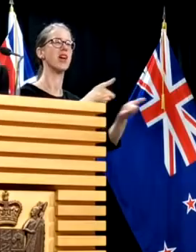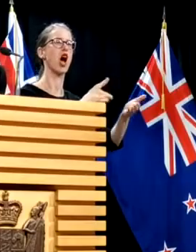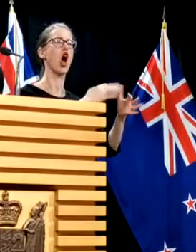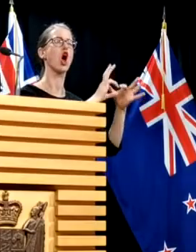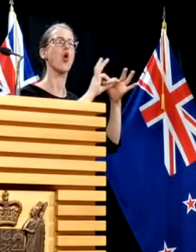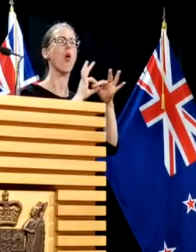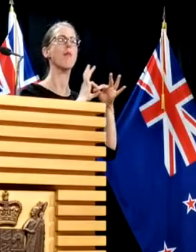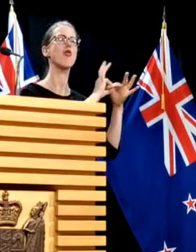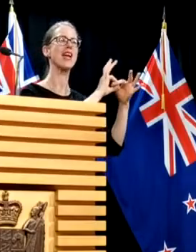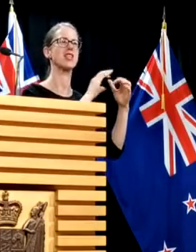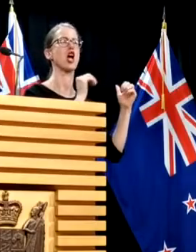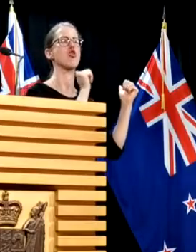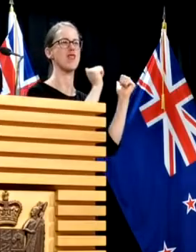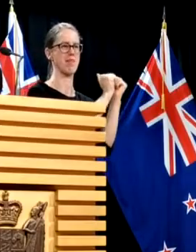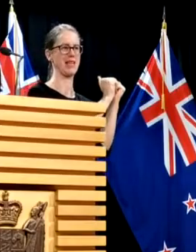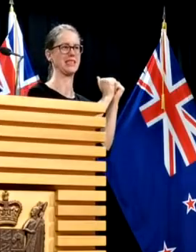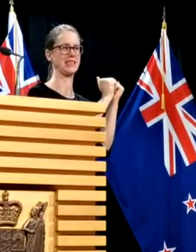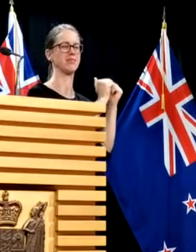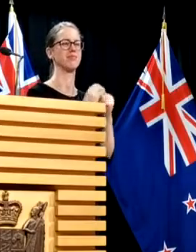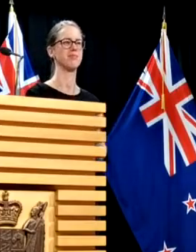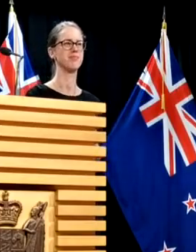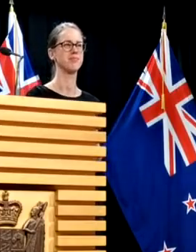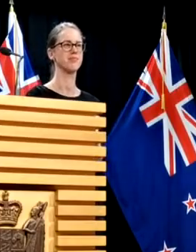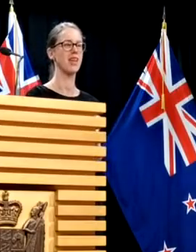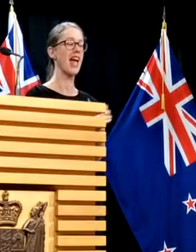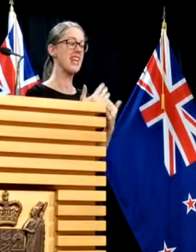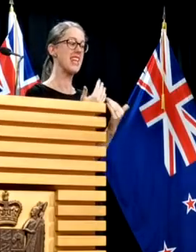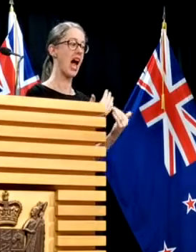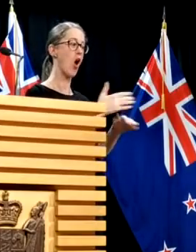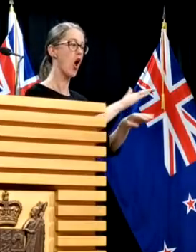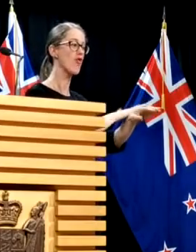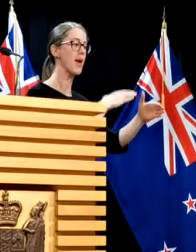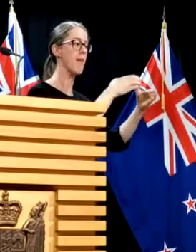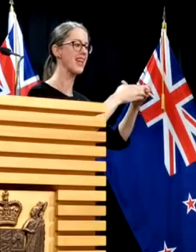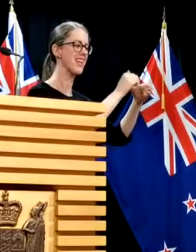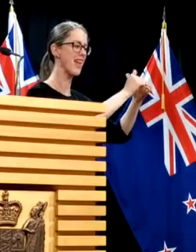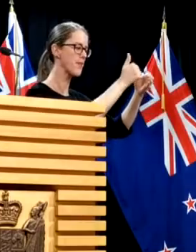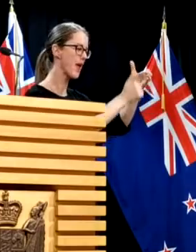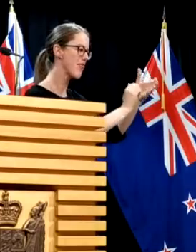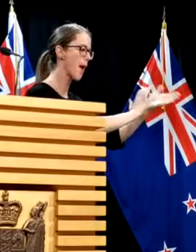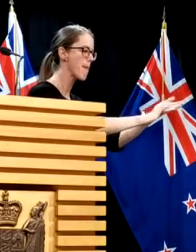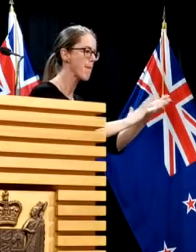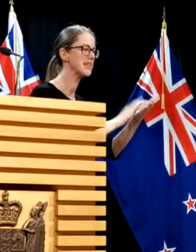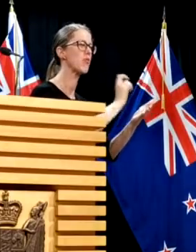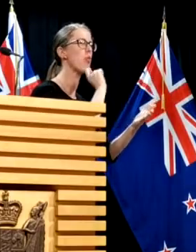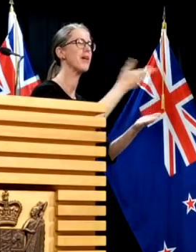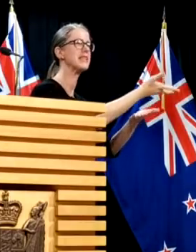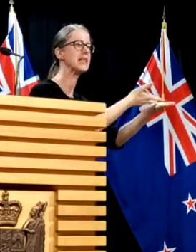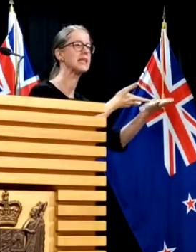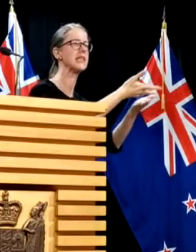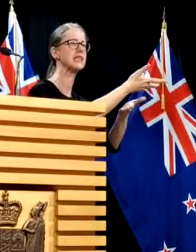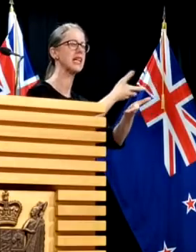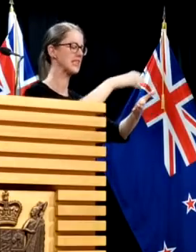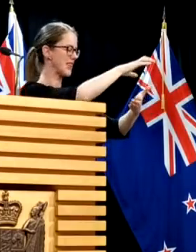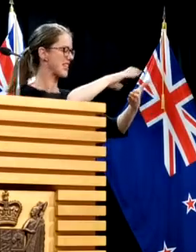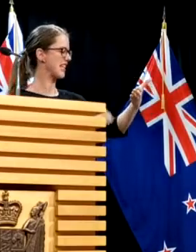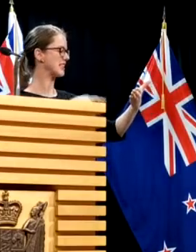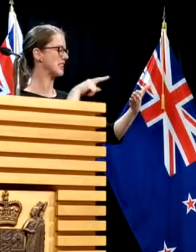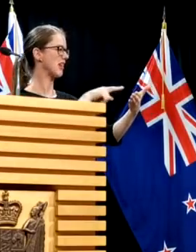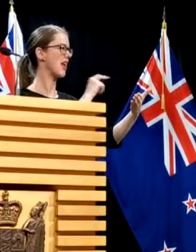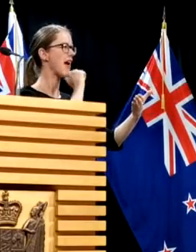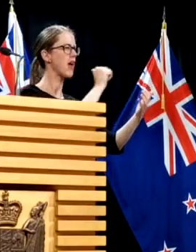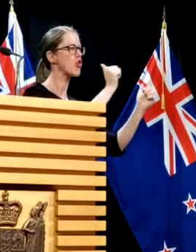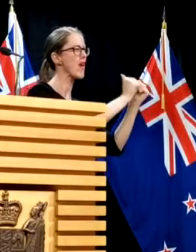government and the Green Party. Green Party members are currently discussing the agreement and the text of the